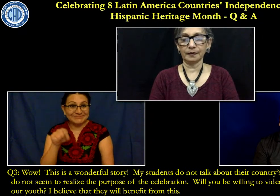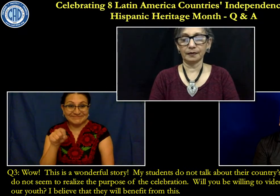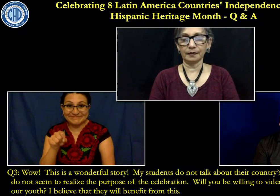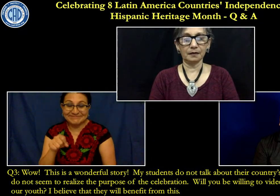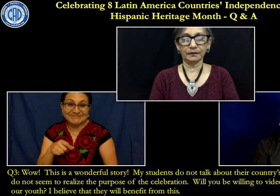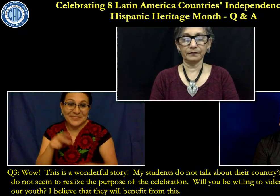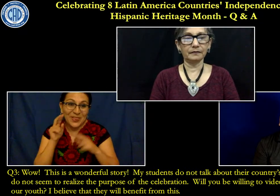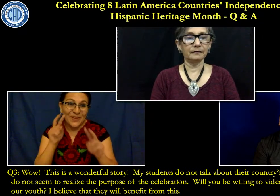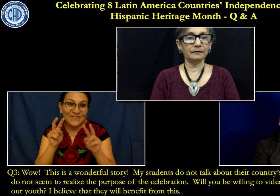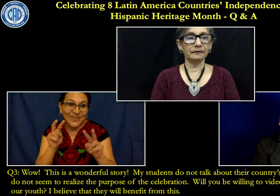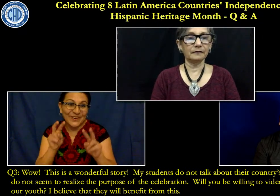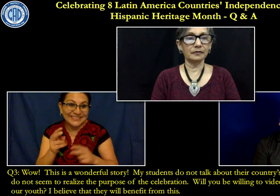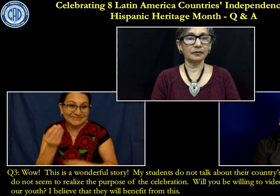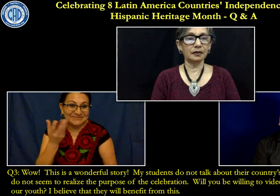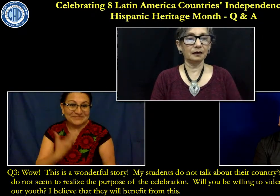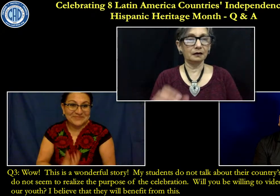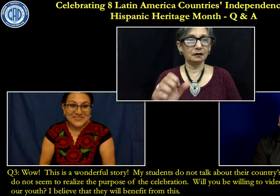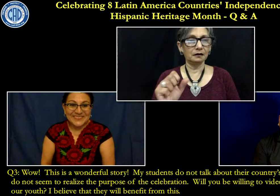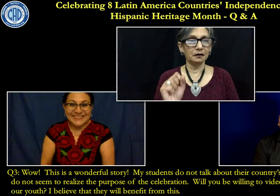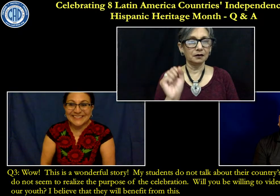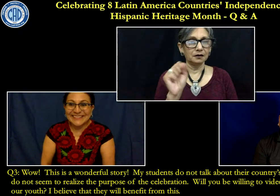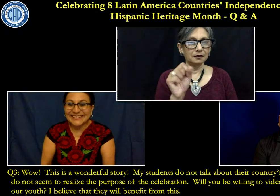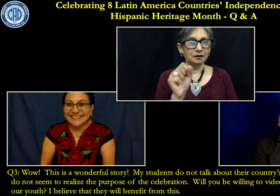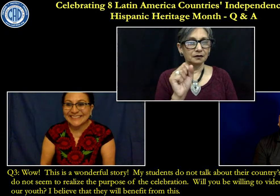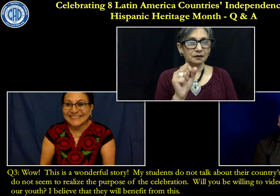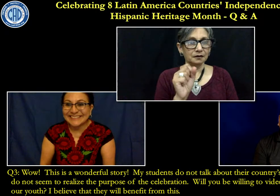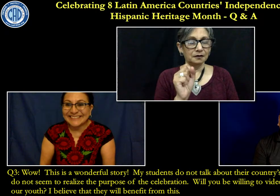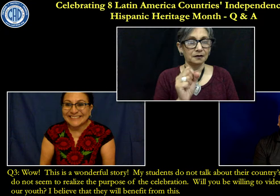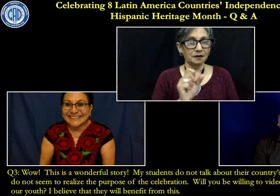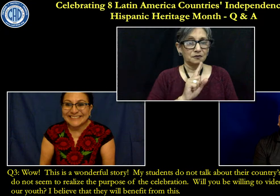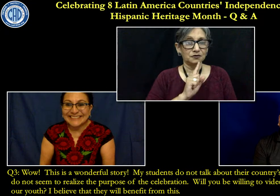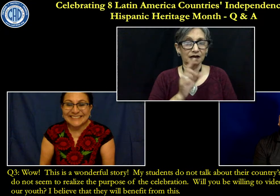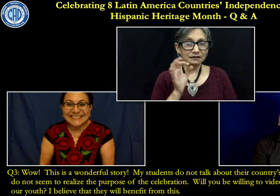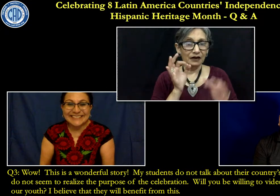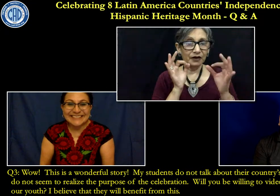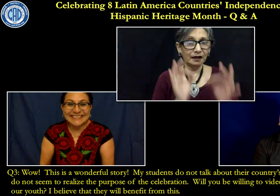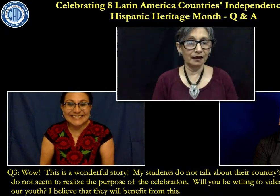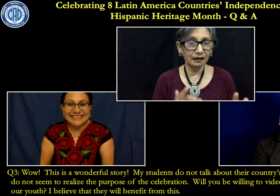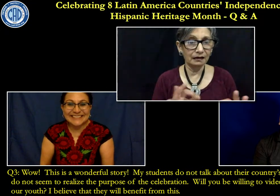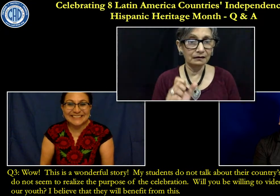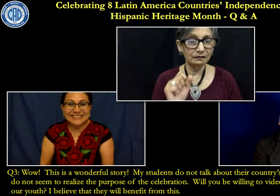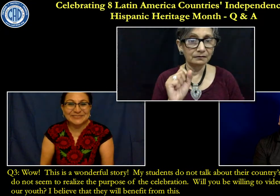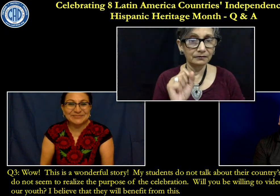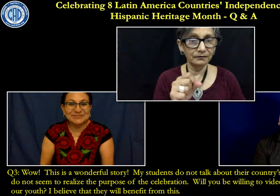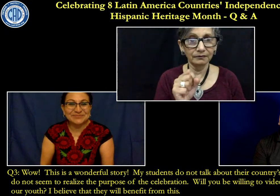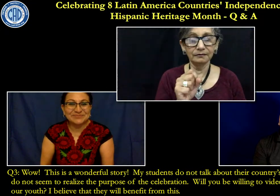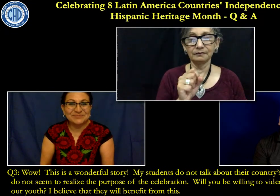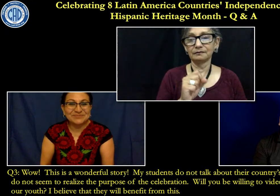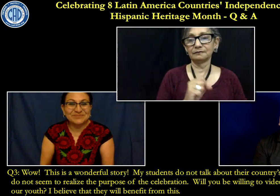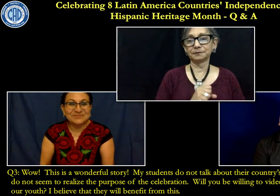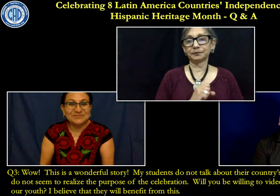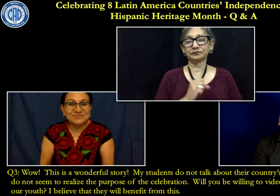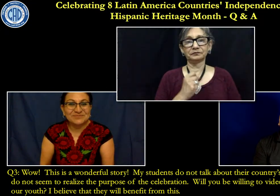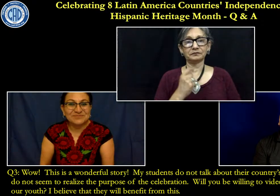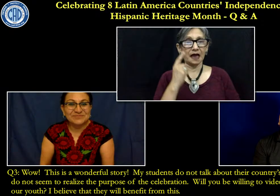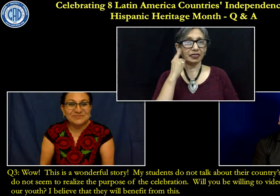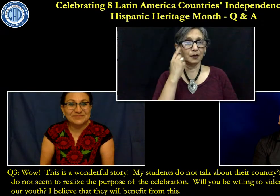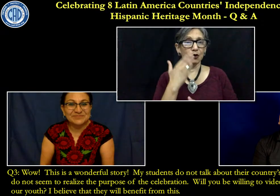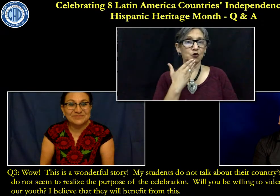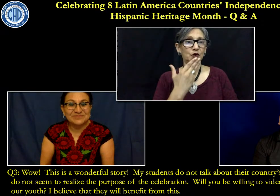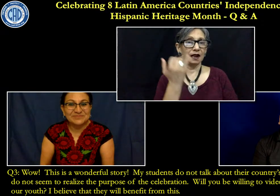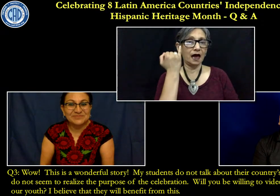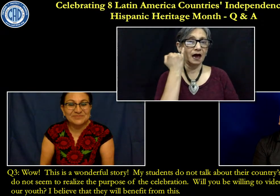Yes. Yes. Contact us, please. I would look forward to it, please. Yes. Kavita here. Yes,